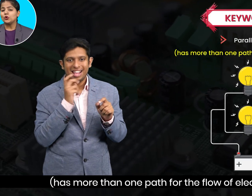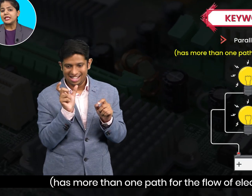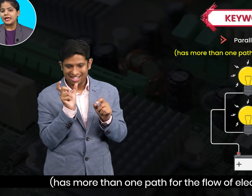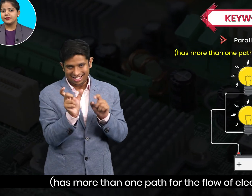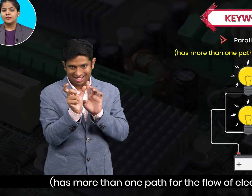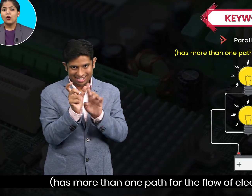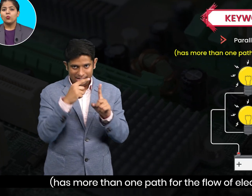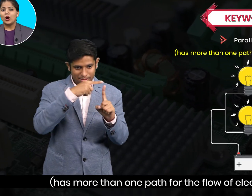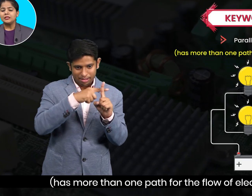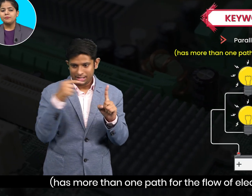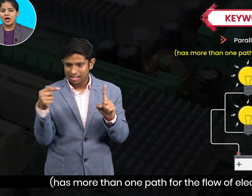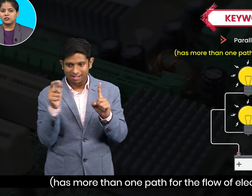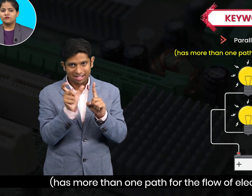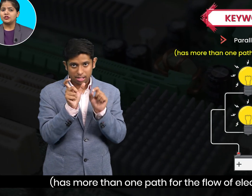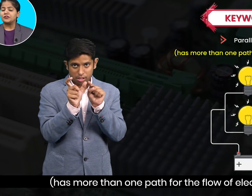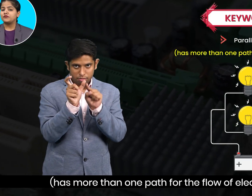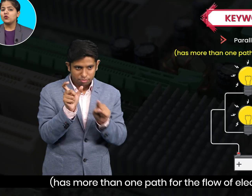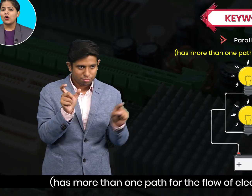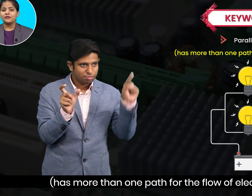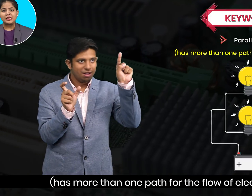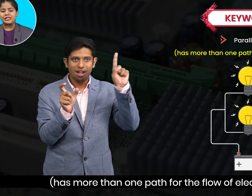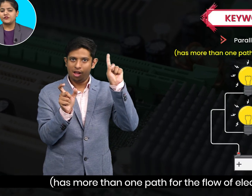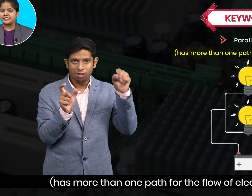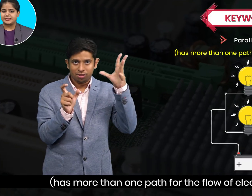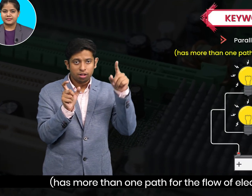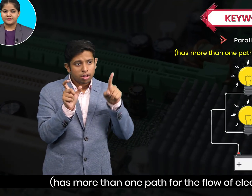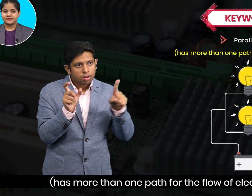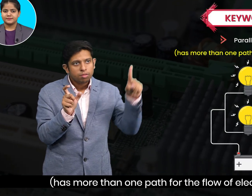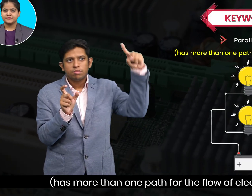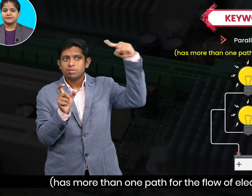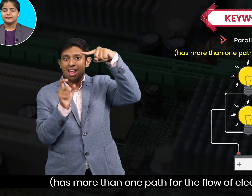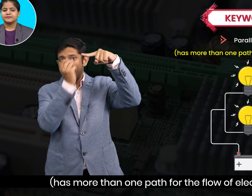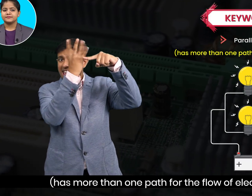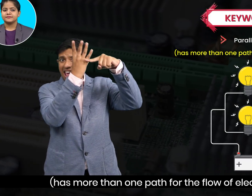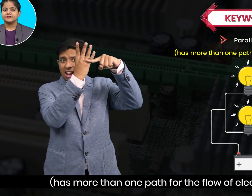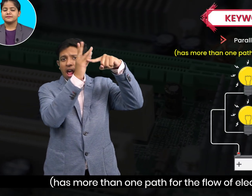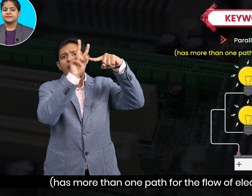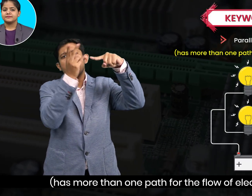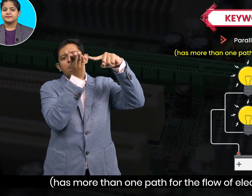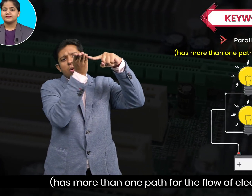has more than one path for the flow of electricity.